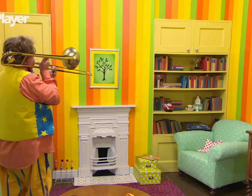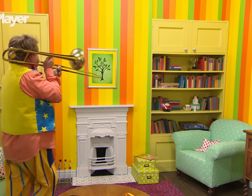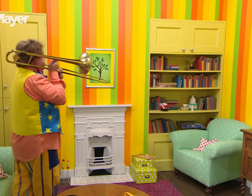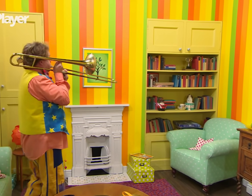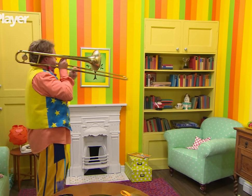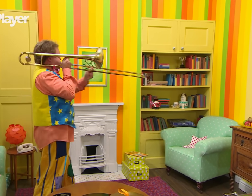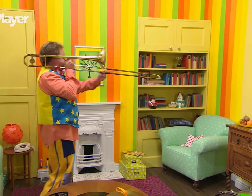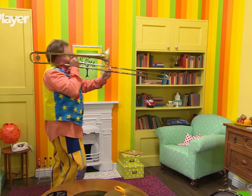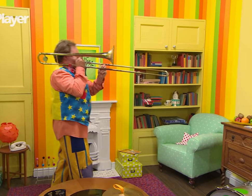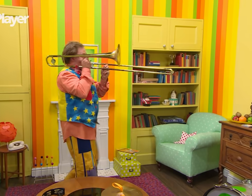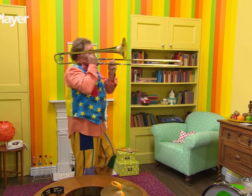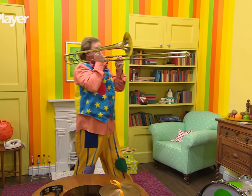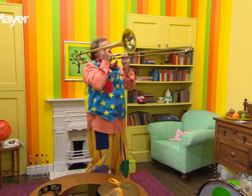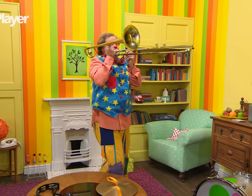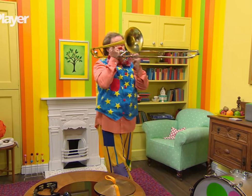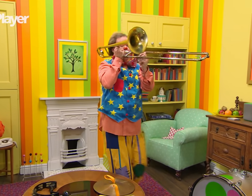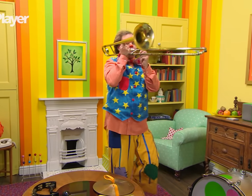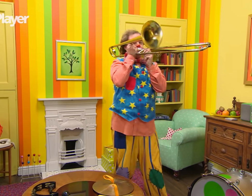Mr. Tumble, it's very noisy.